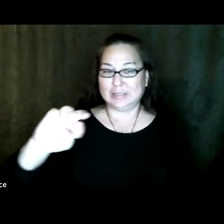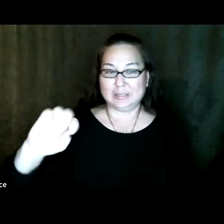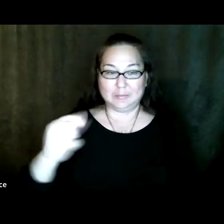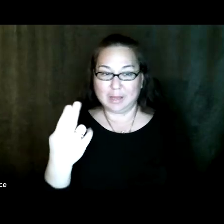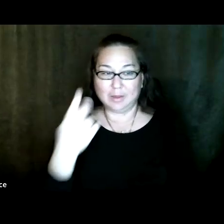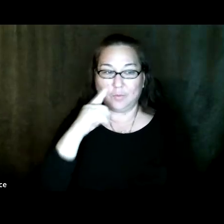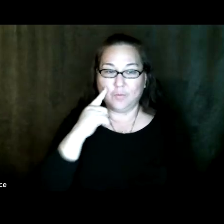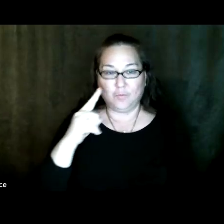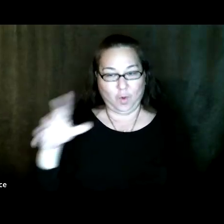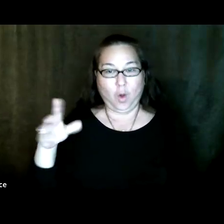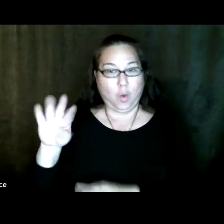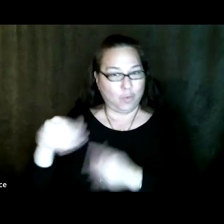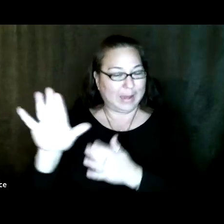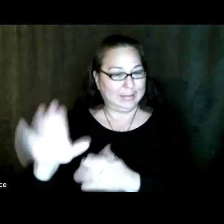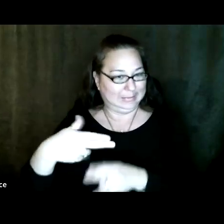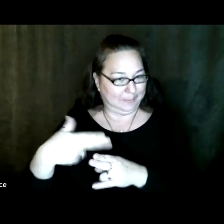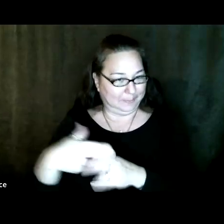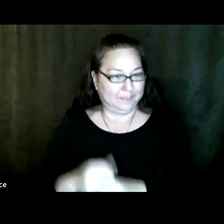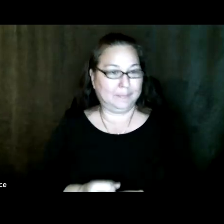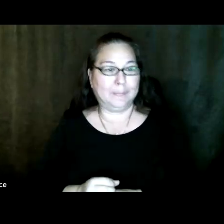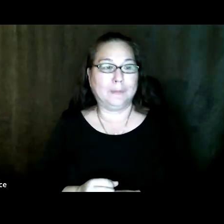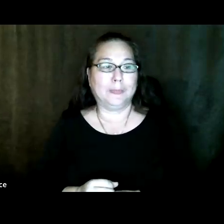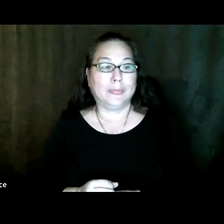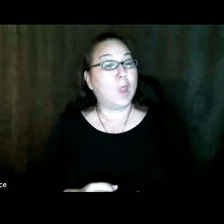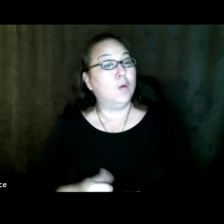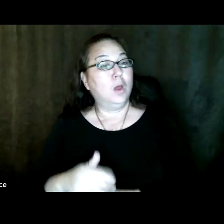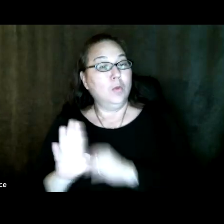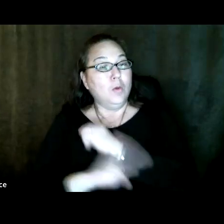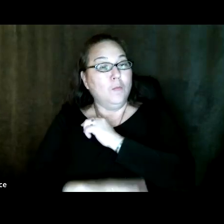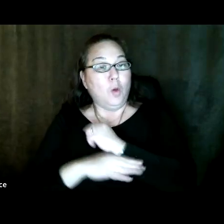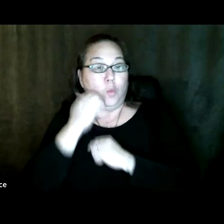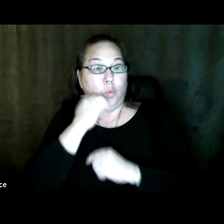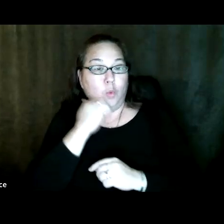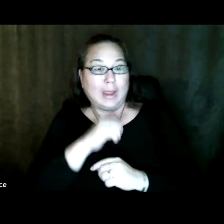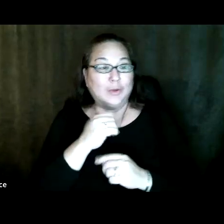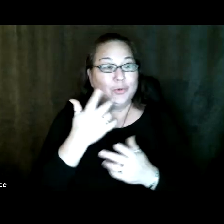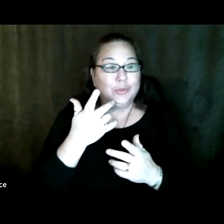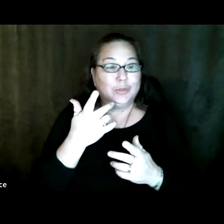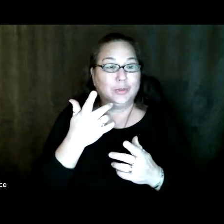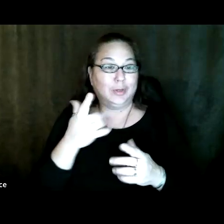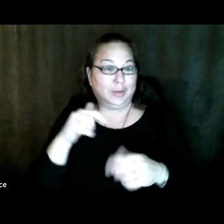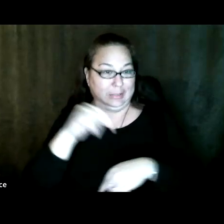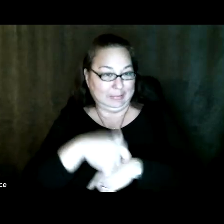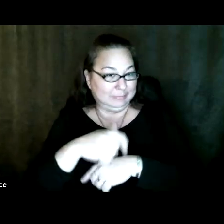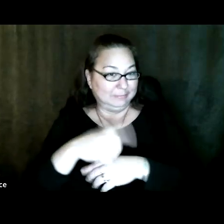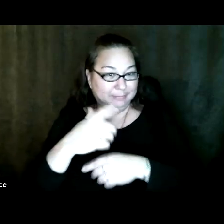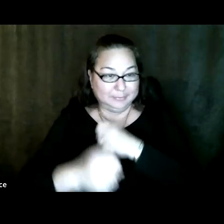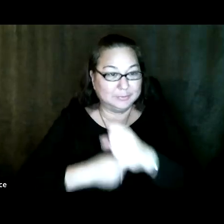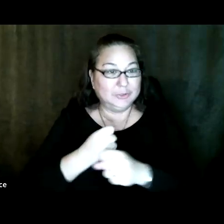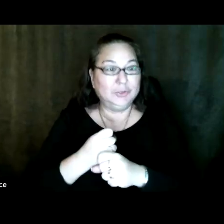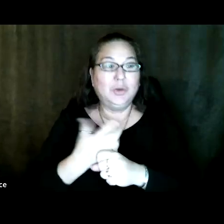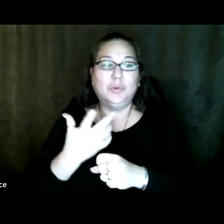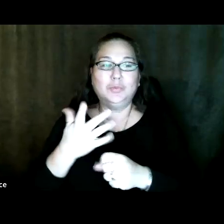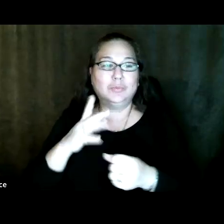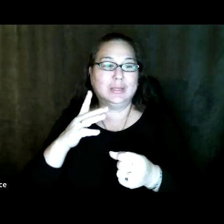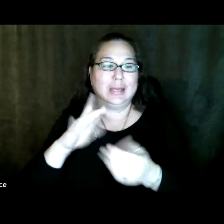Championships event. Congratulations to the following 2024 Fall City Champions: volleyball, BLA, girls